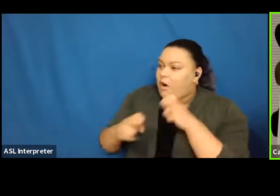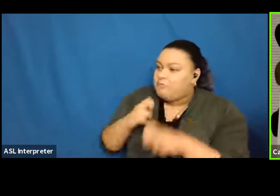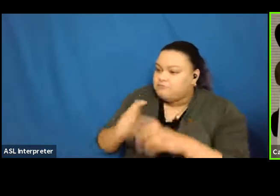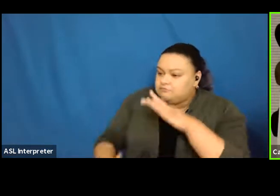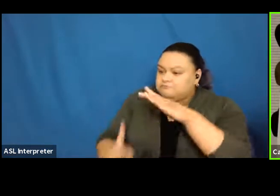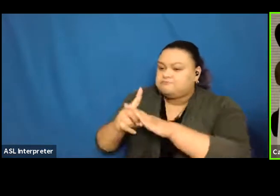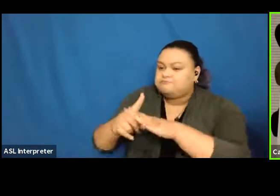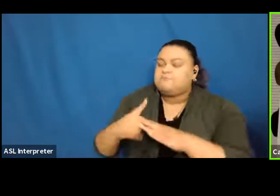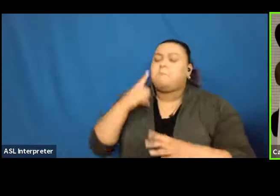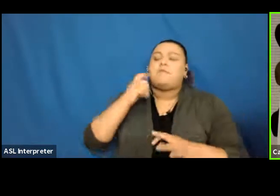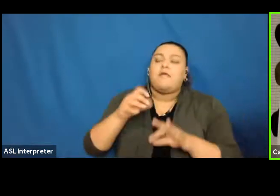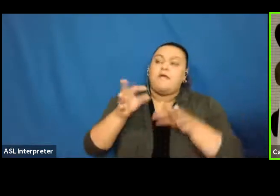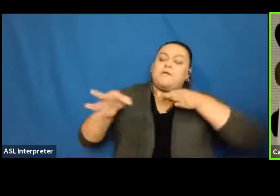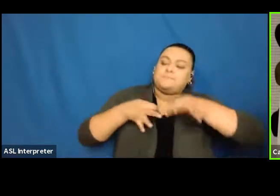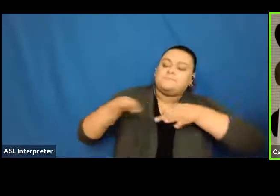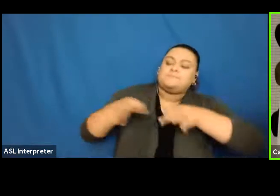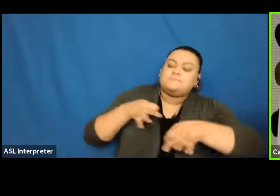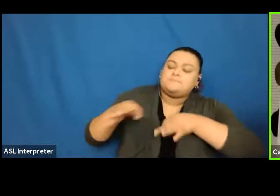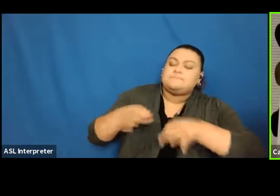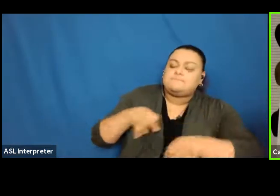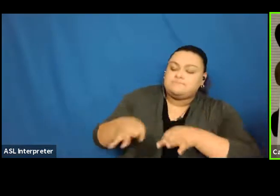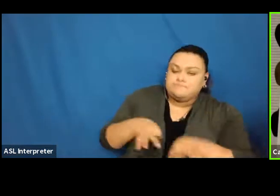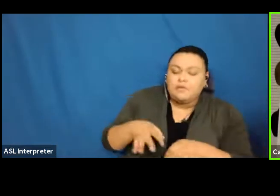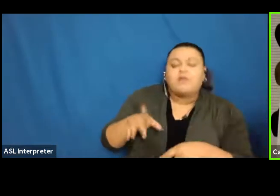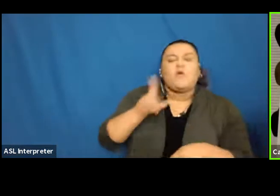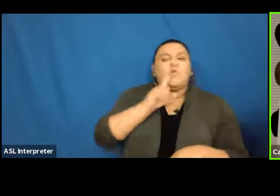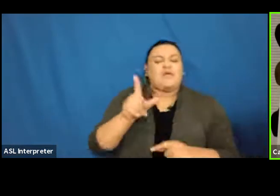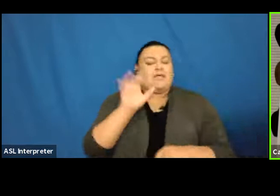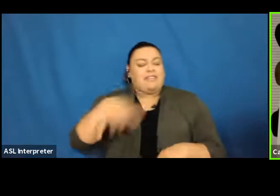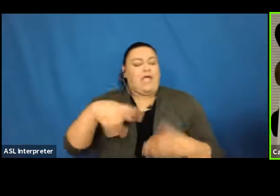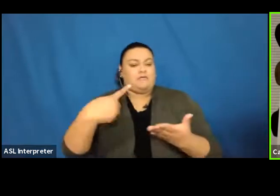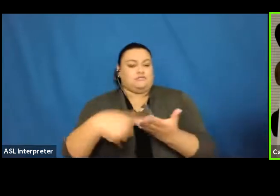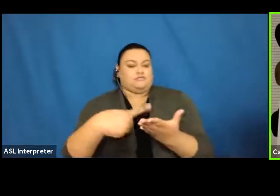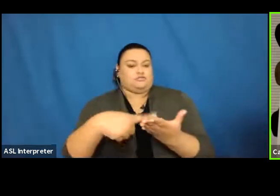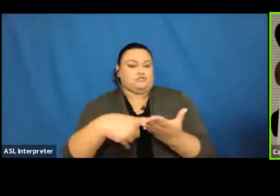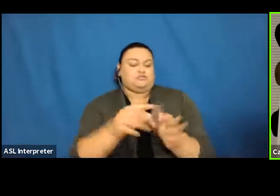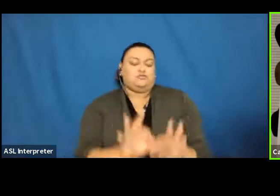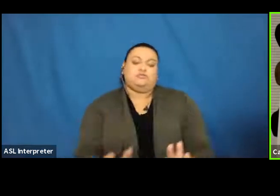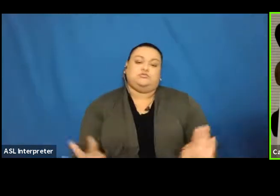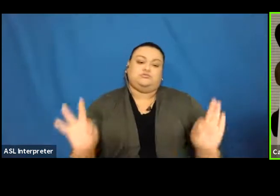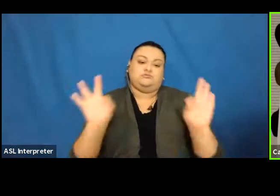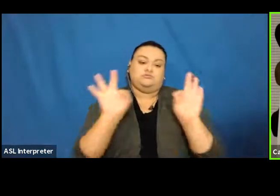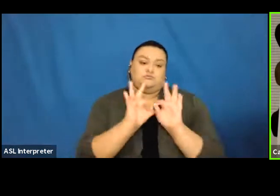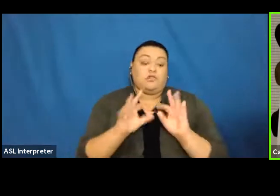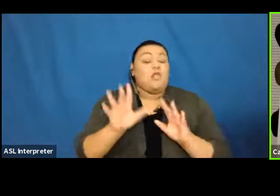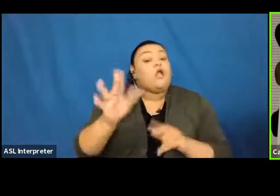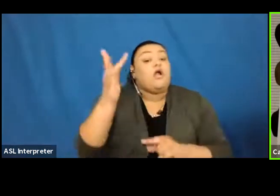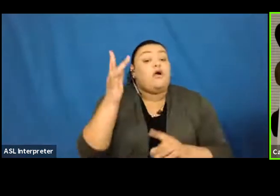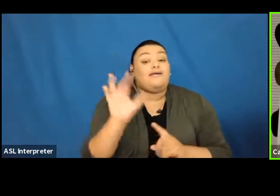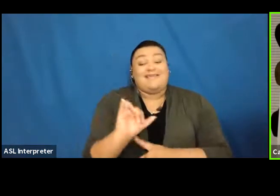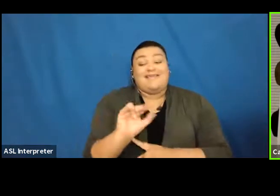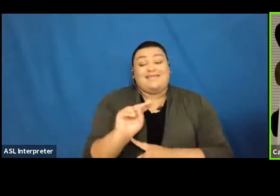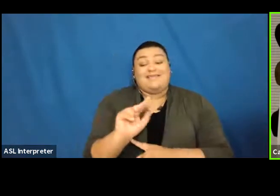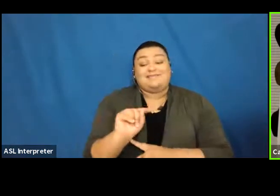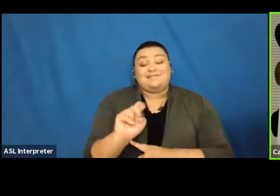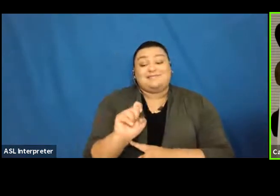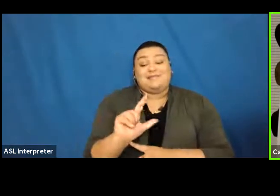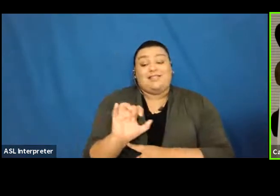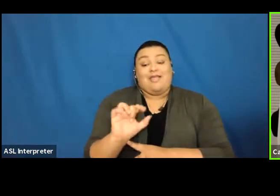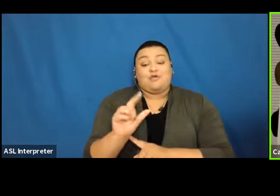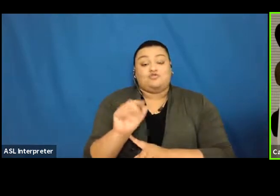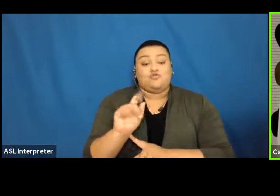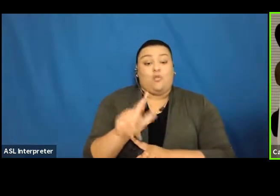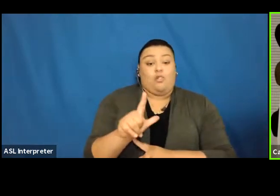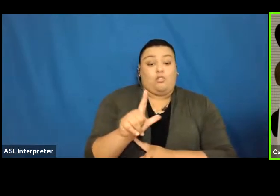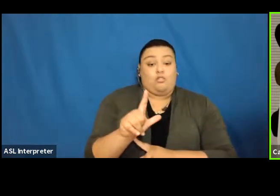why. So that we need to have dialogue. We need to have intellectual dialogue. And but I mean